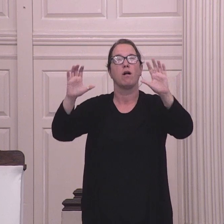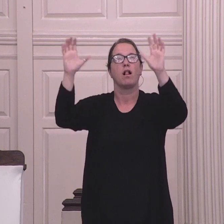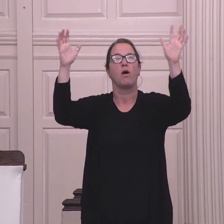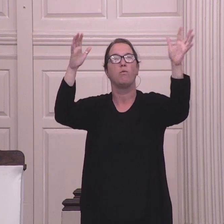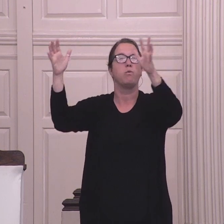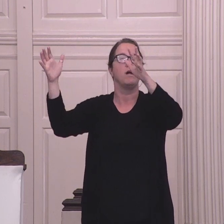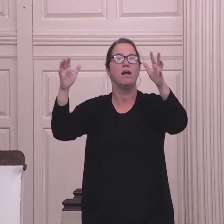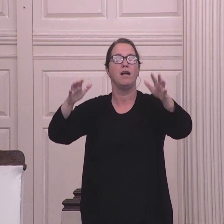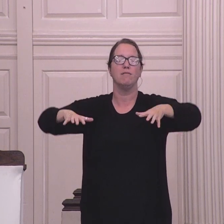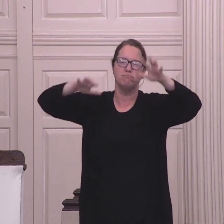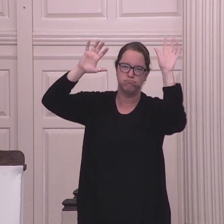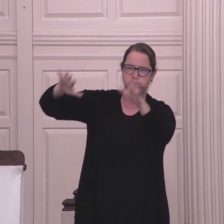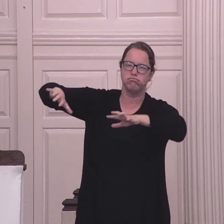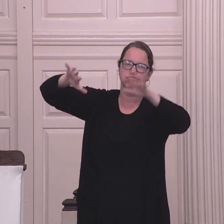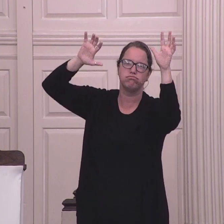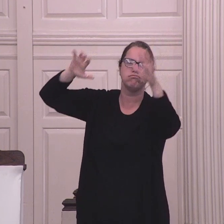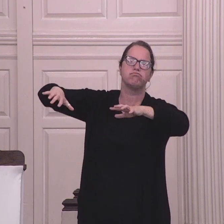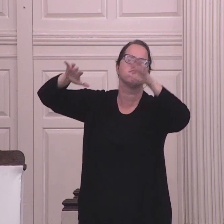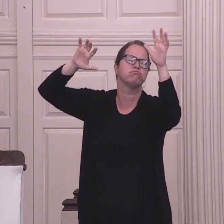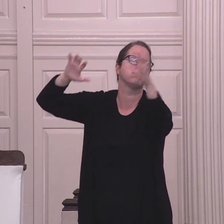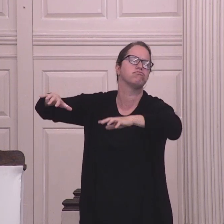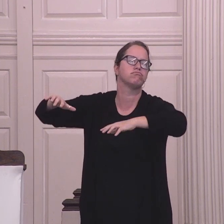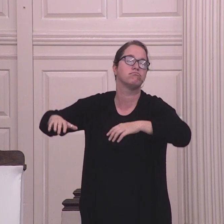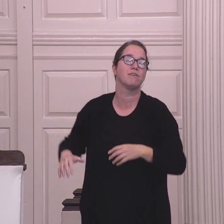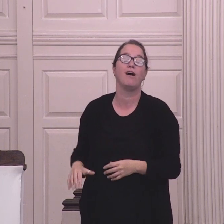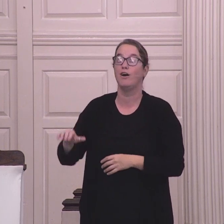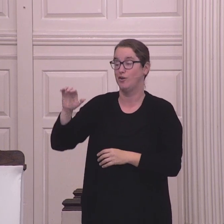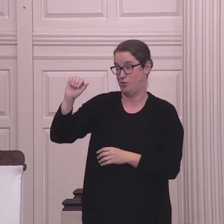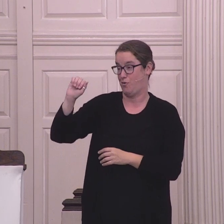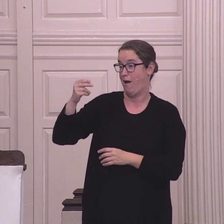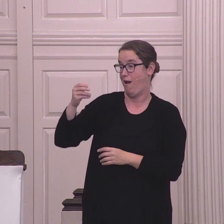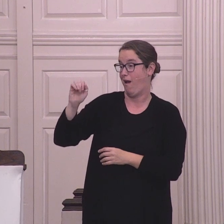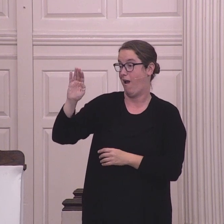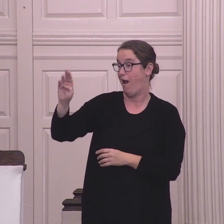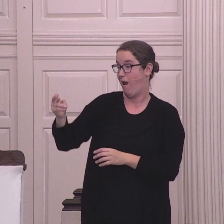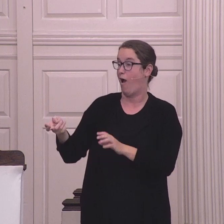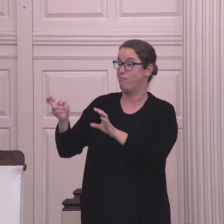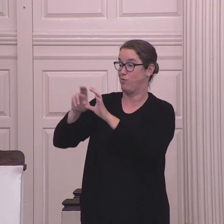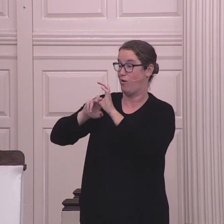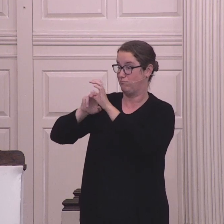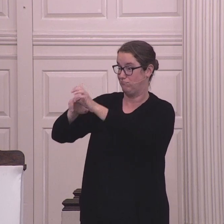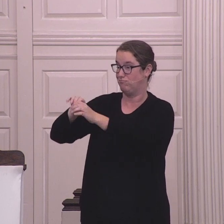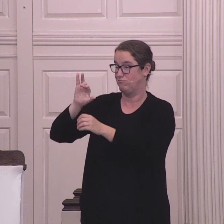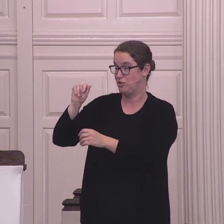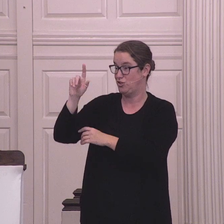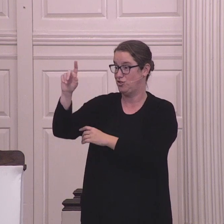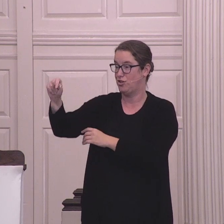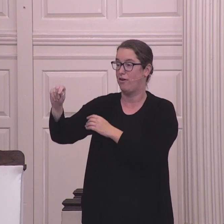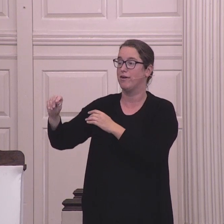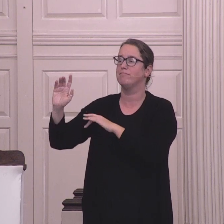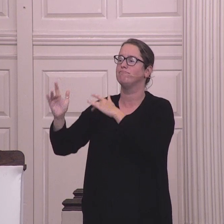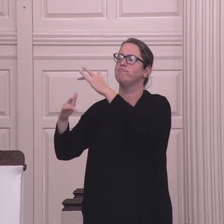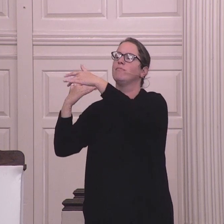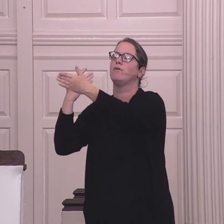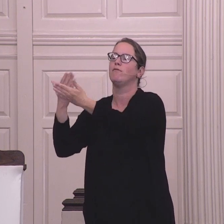heavy rain fell. Ahab mounted his chariot and made for Jezreel.